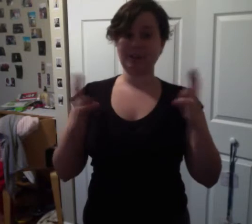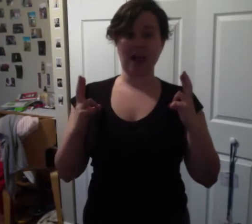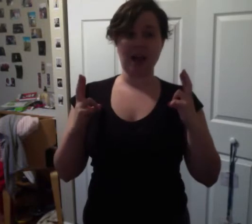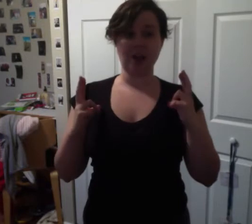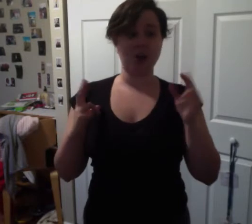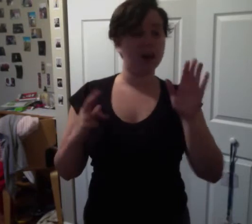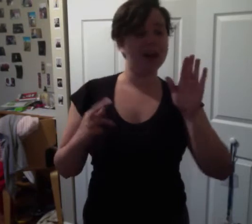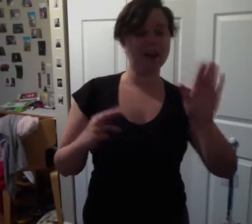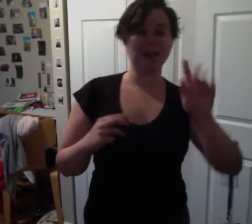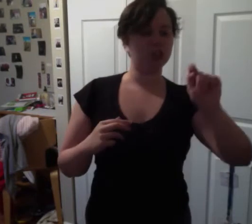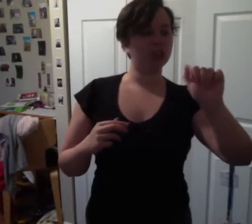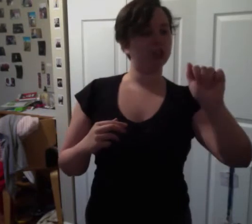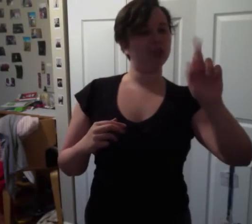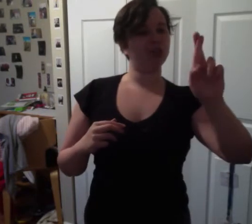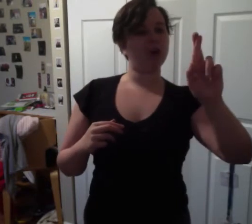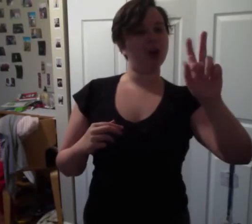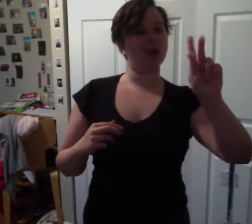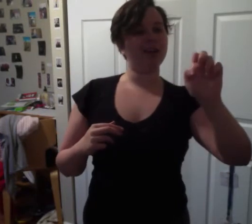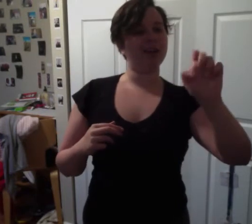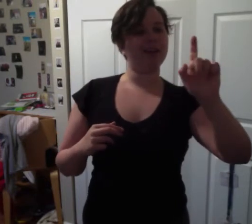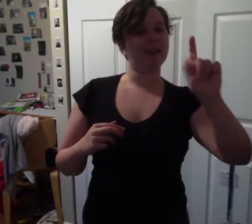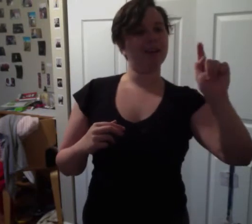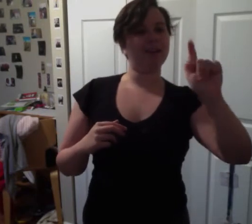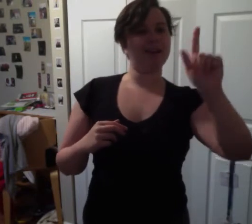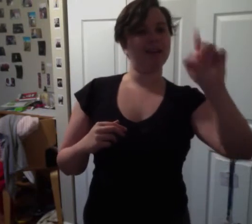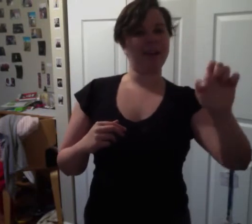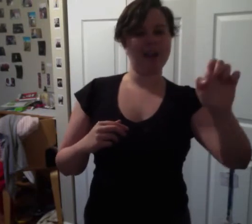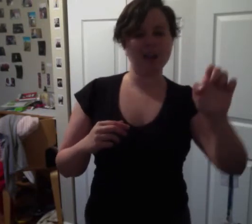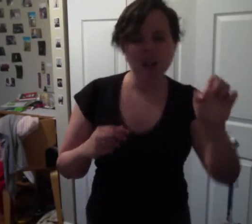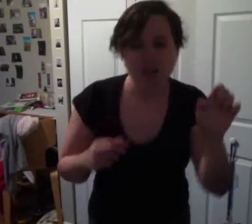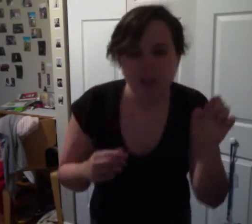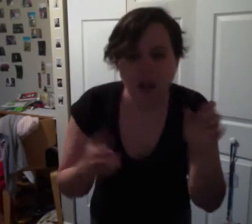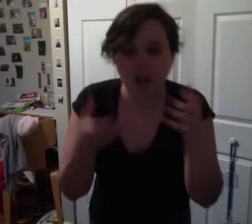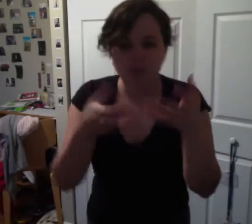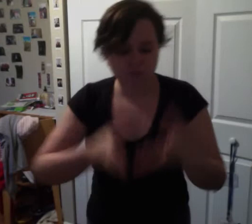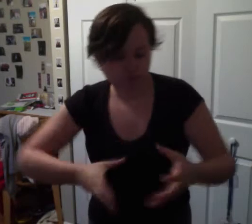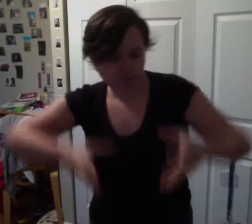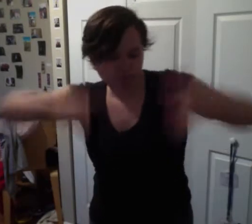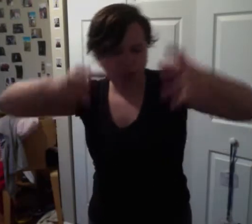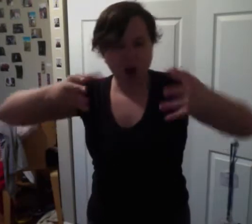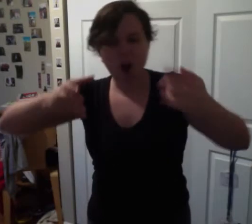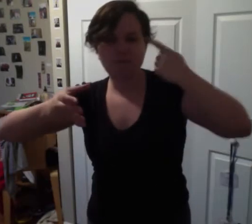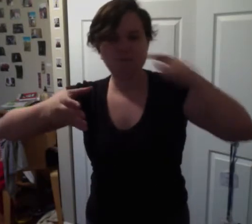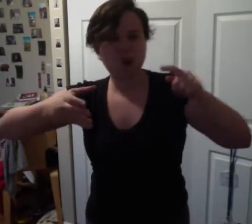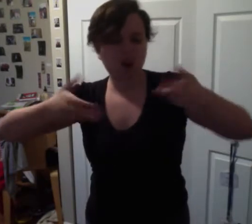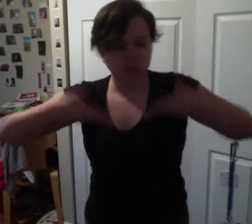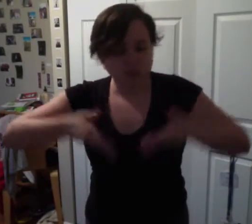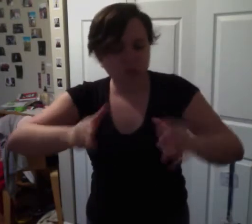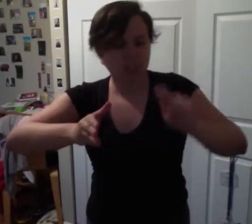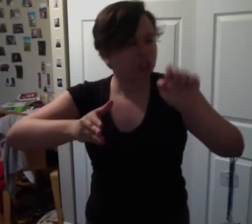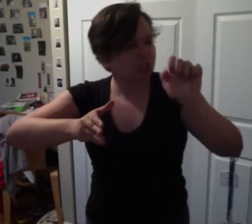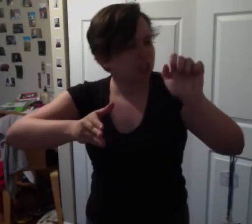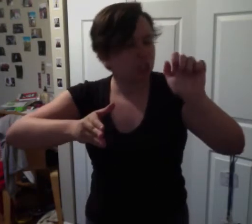It was stinky, and it took up a lot of space in my studio. But I asked my dad if he would be willing to make some art with